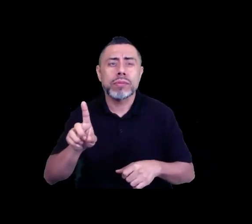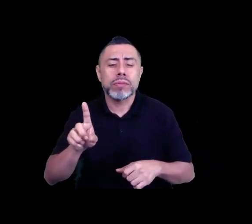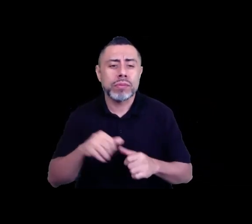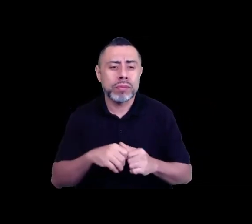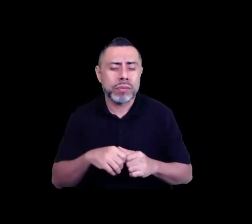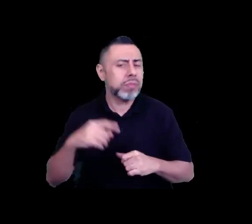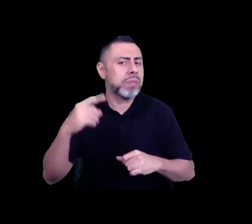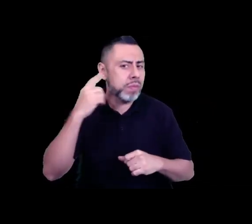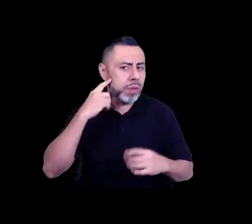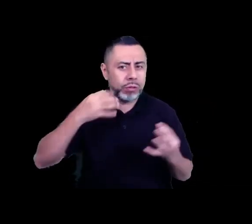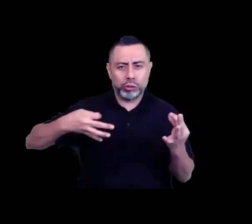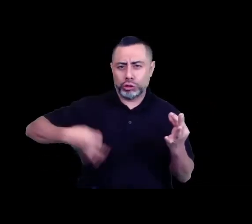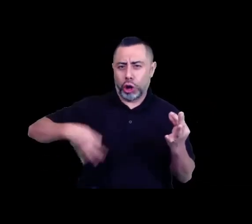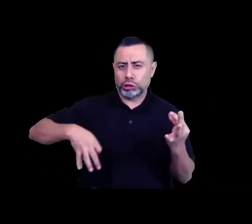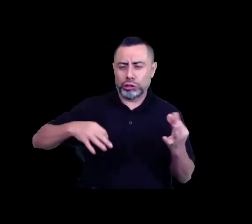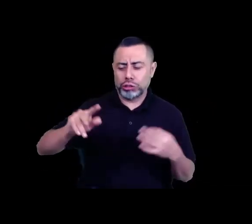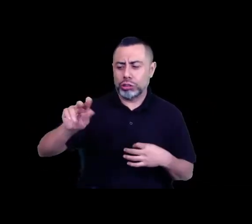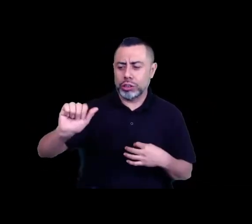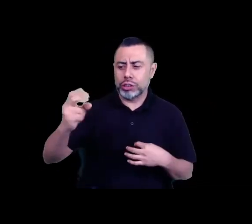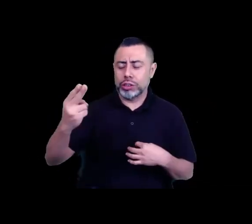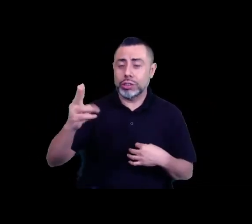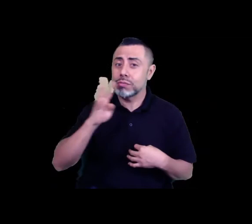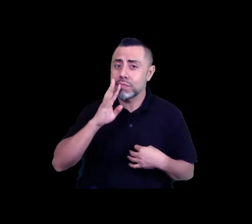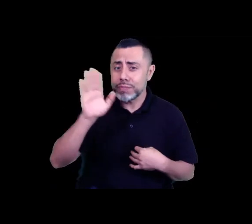Frank, it looks like we froze up, and just FYI, you got 10.